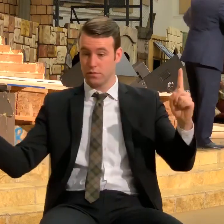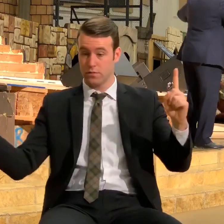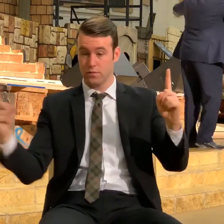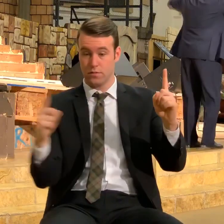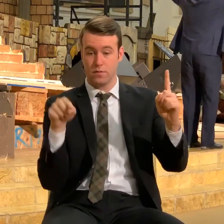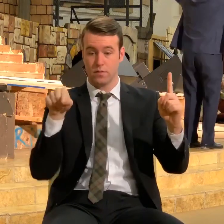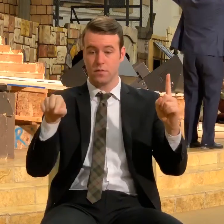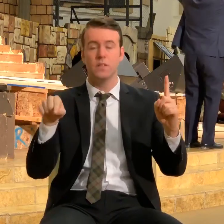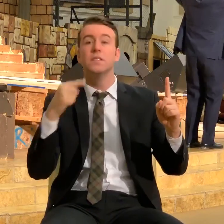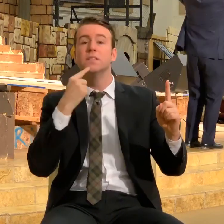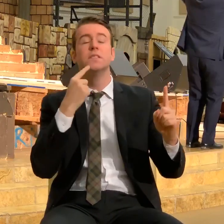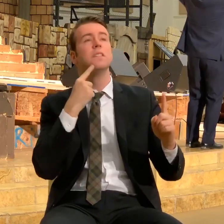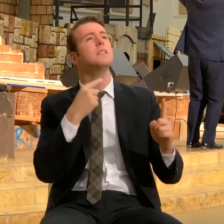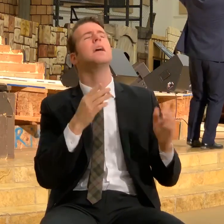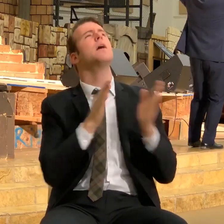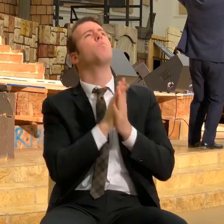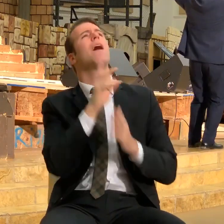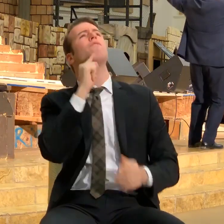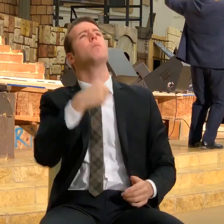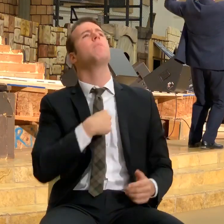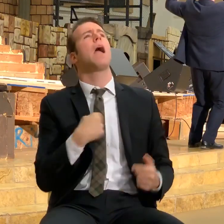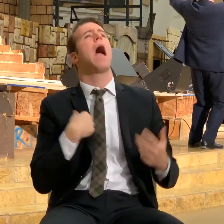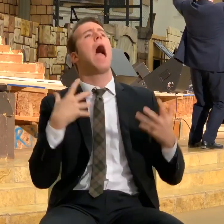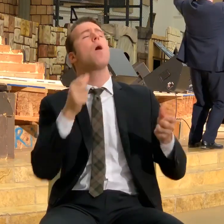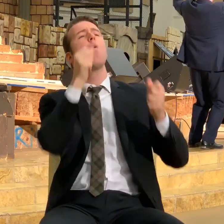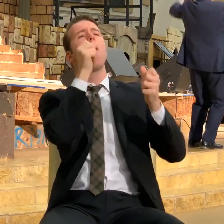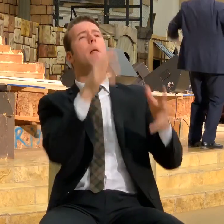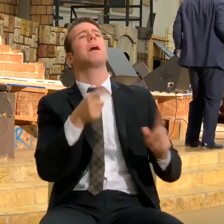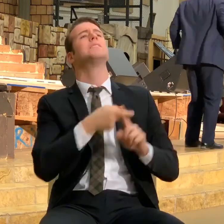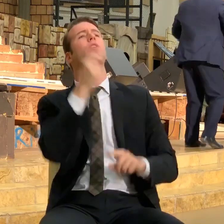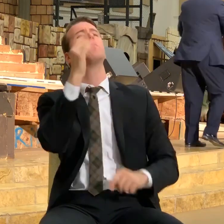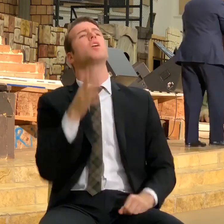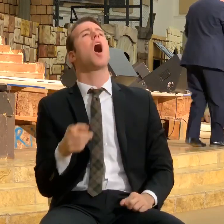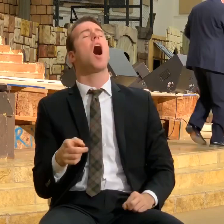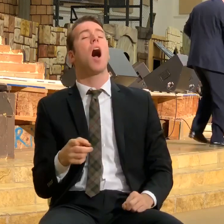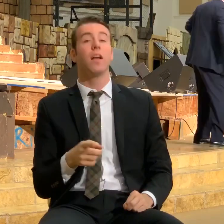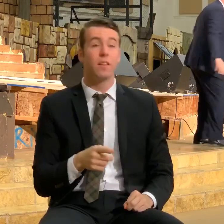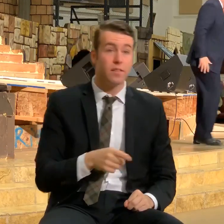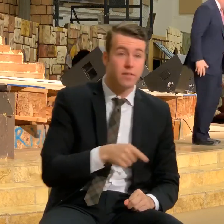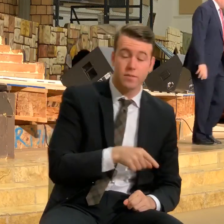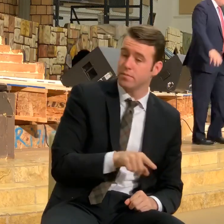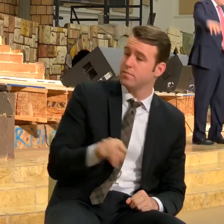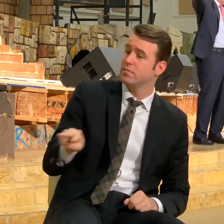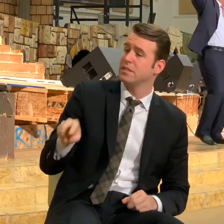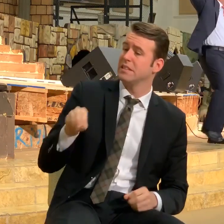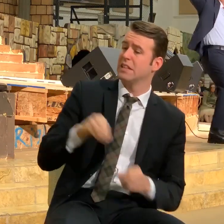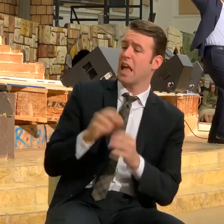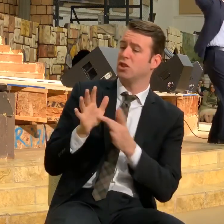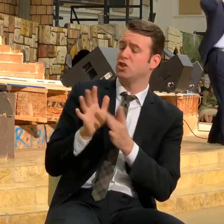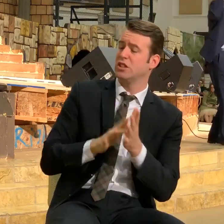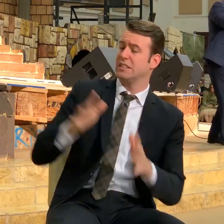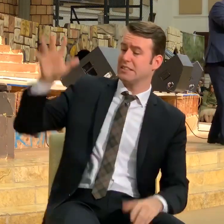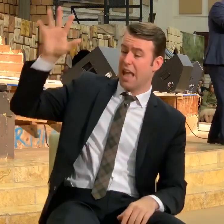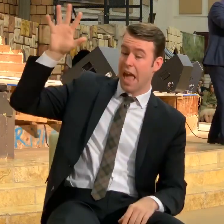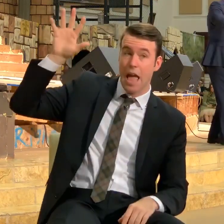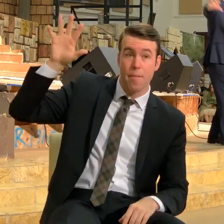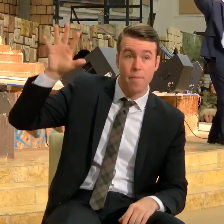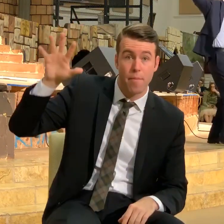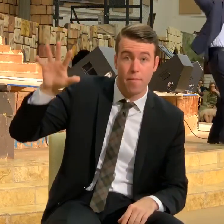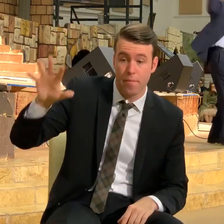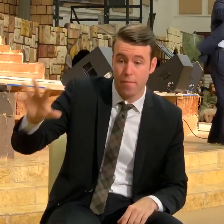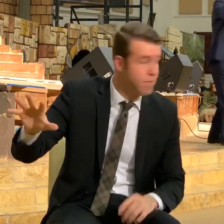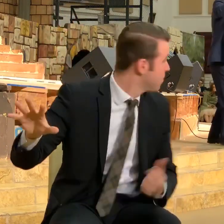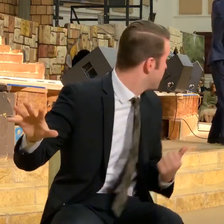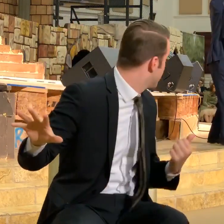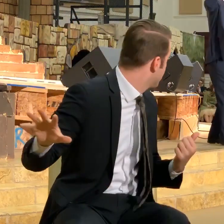man said, "Pray for me. I want a blessing from God." And the man said, "In Jesus' name." And just as he went to lay his hand,